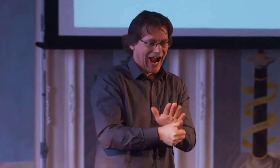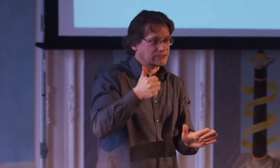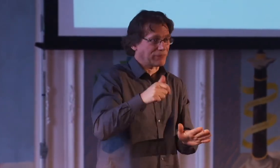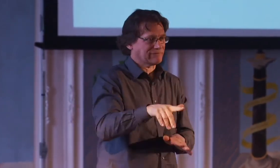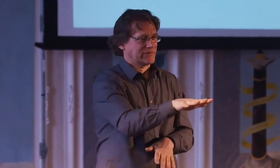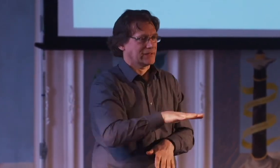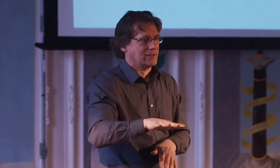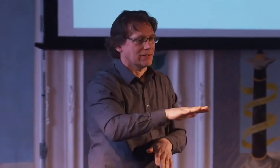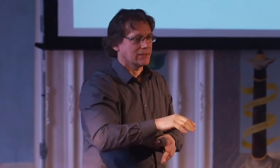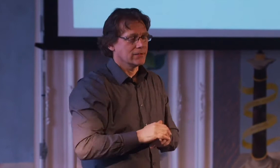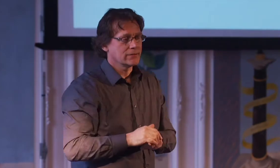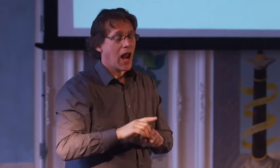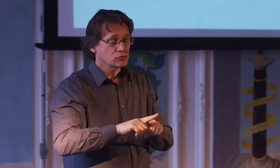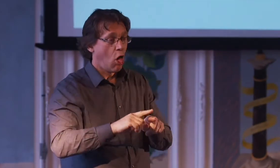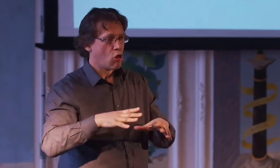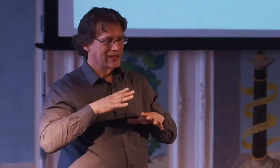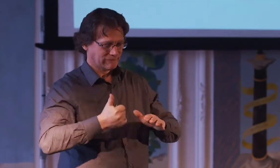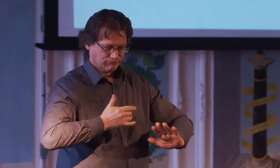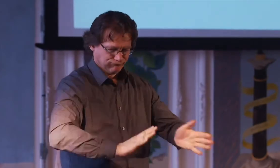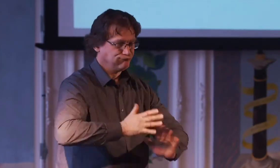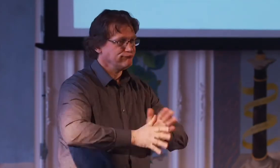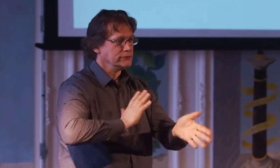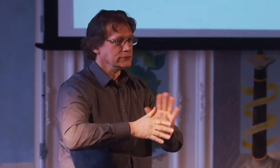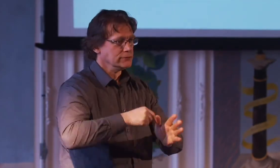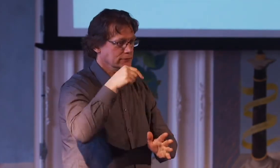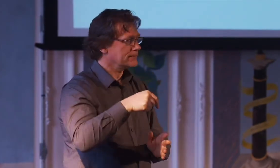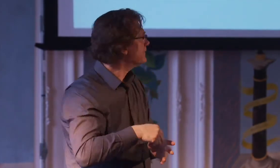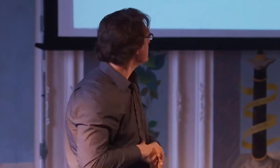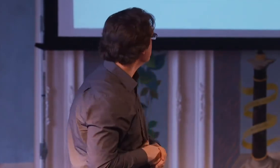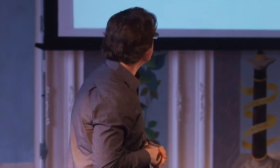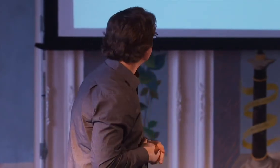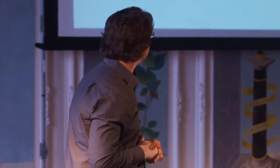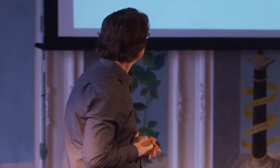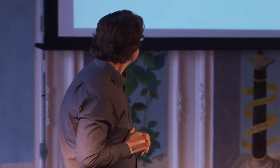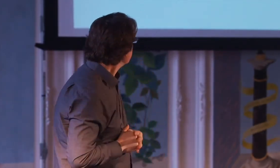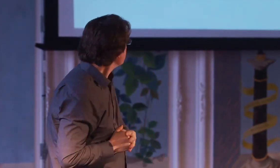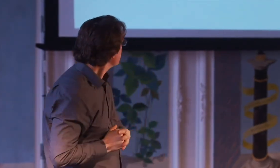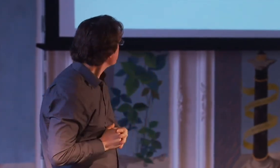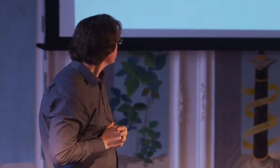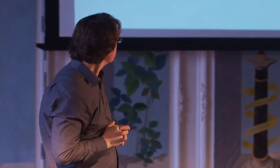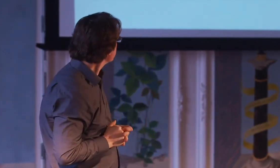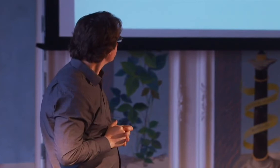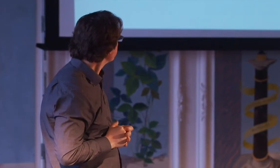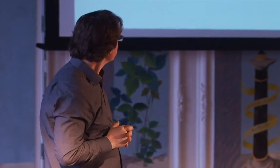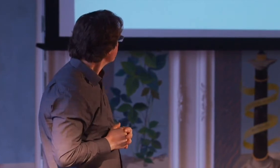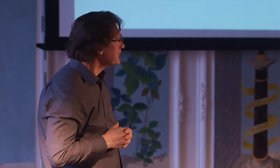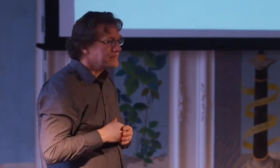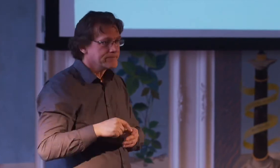just any deaf person, but deaf experts in the scientific field that we were working on, and fluent signers.